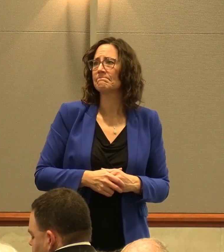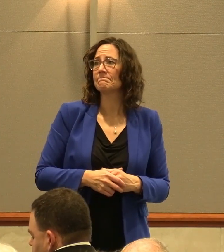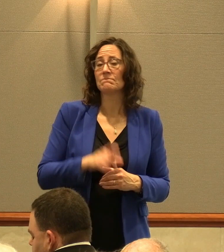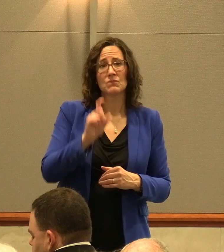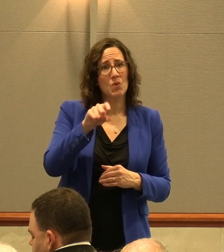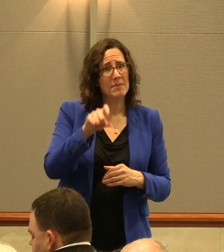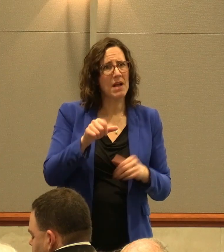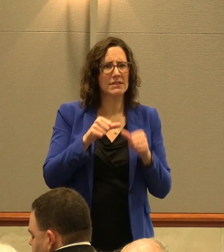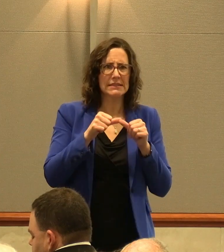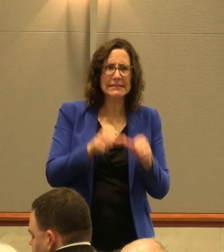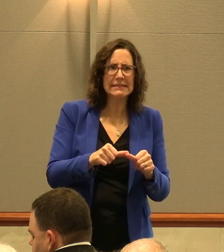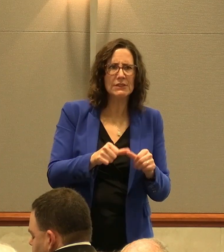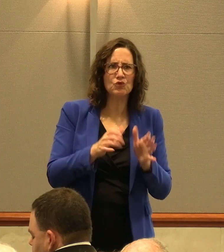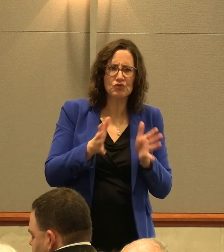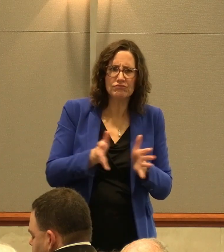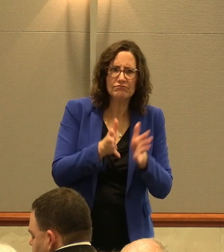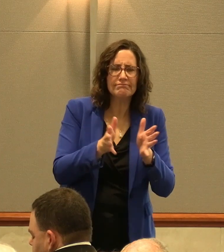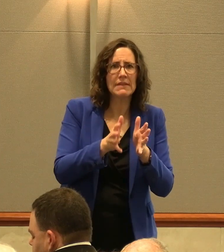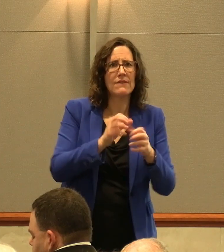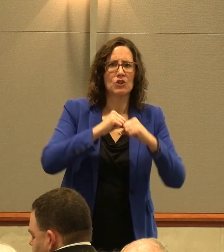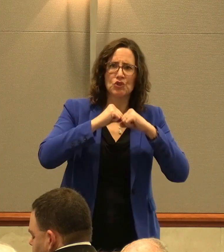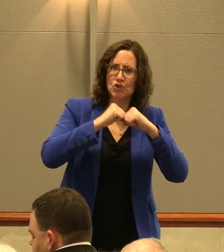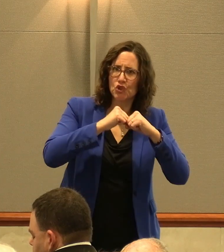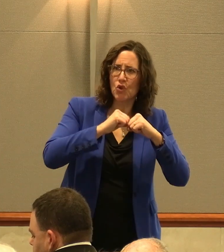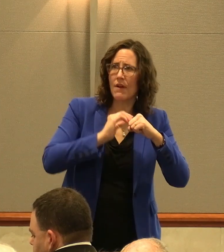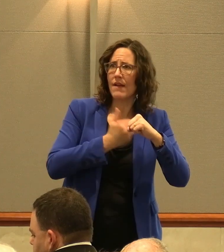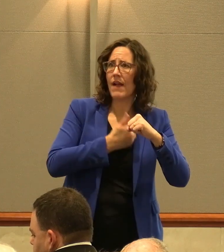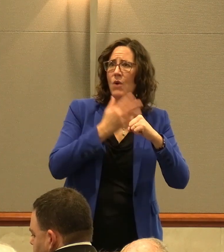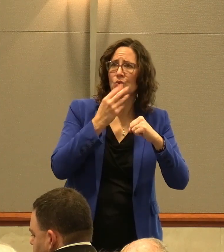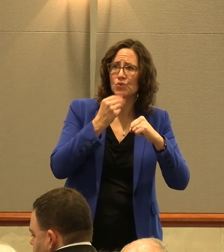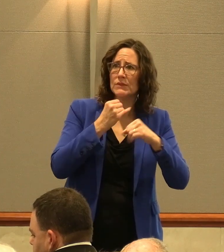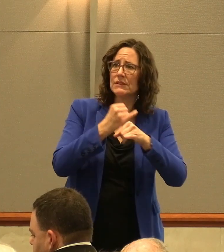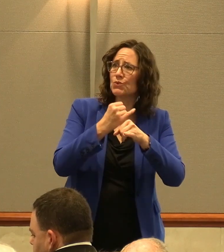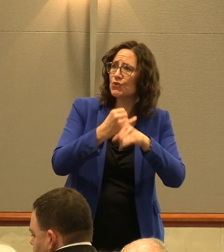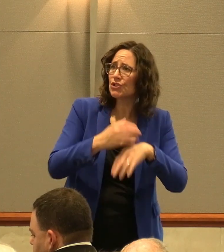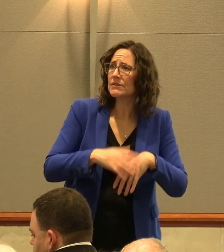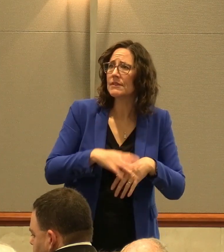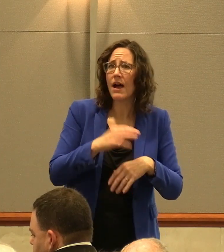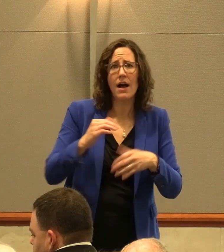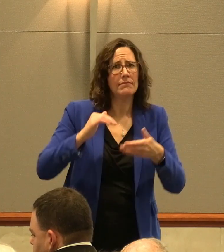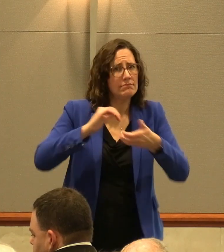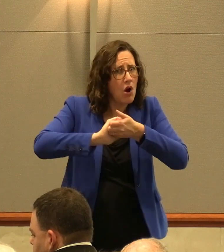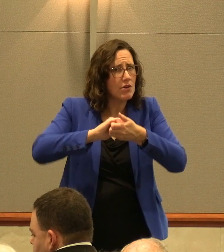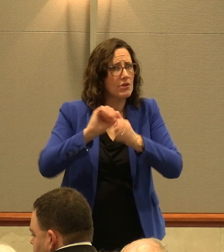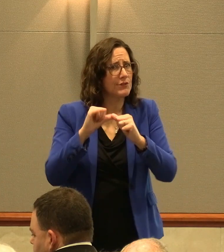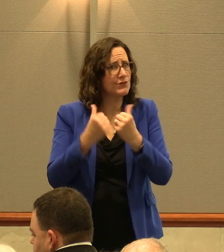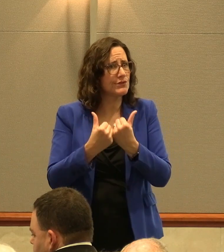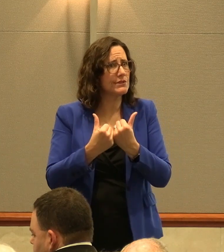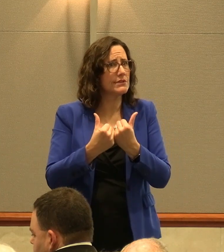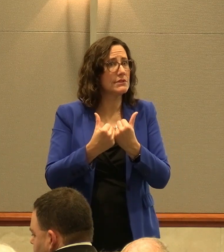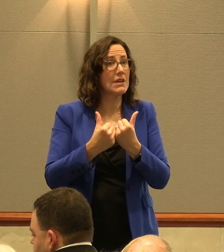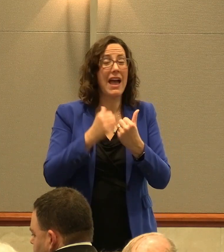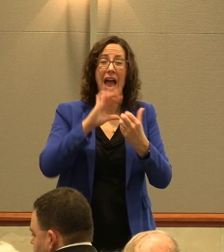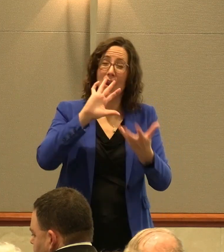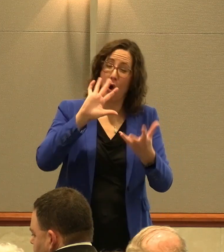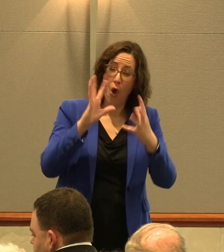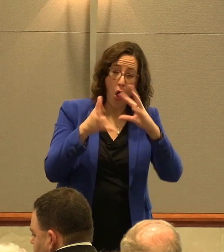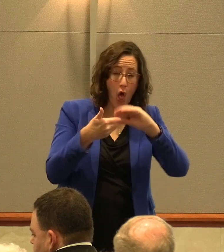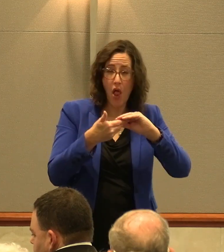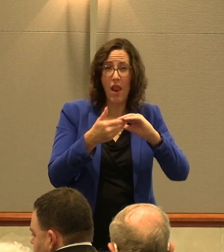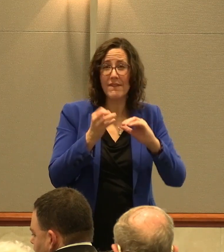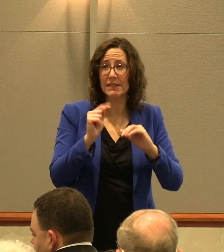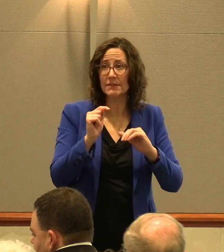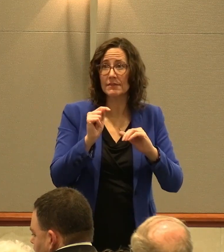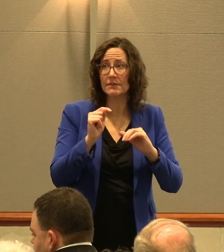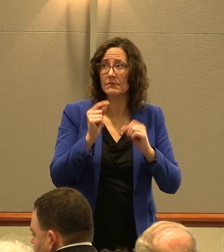need to continue to press for security of our Jewish institutions and partner agencies. And through it all, let there